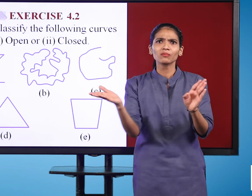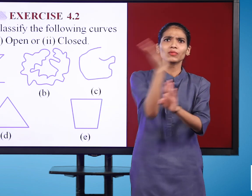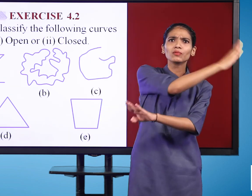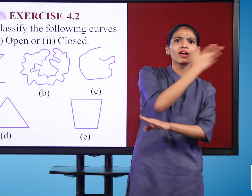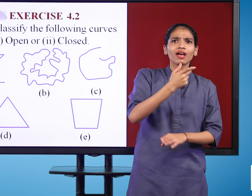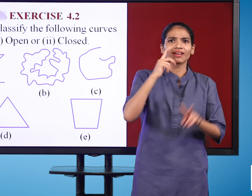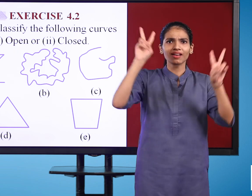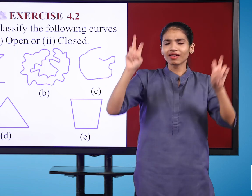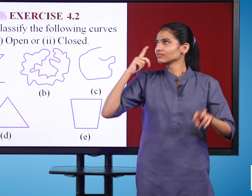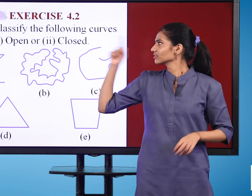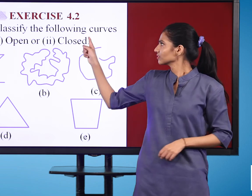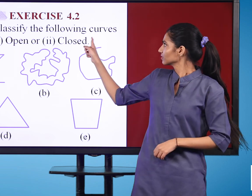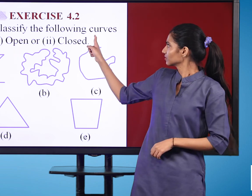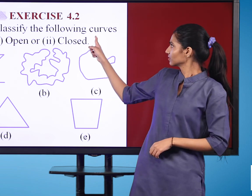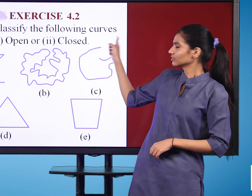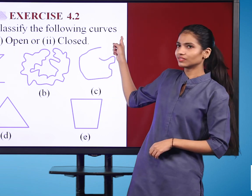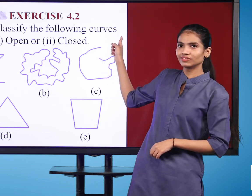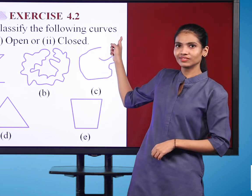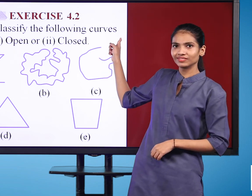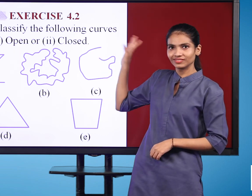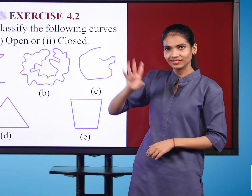1. Classify the following curves as